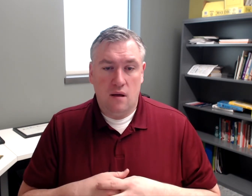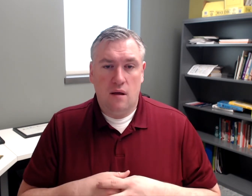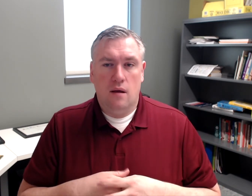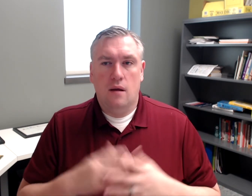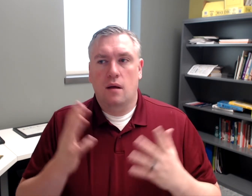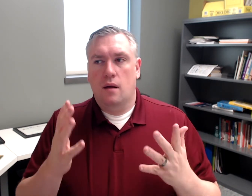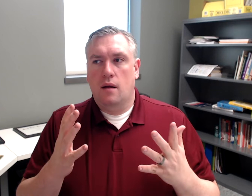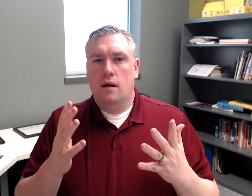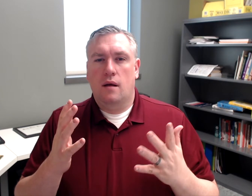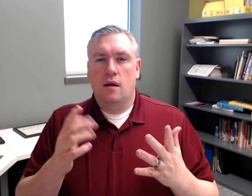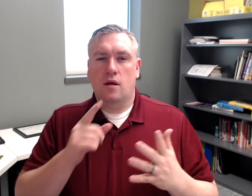Second,